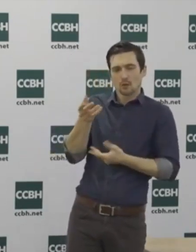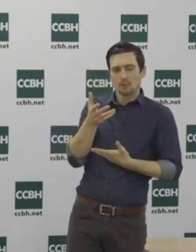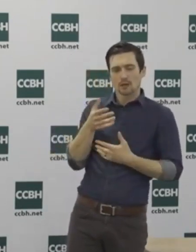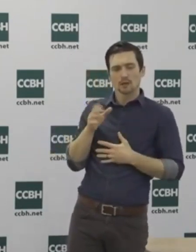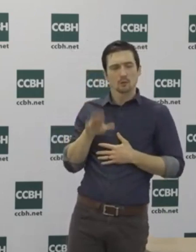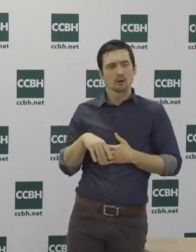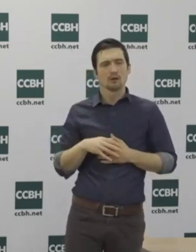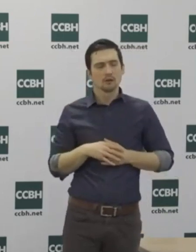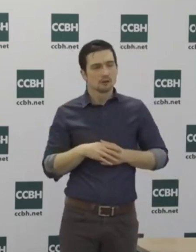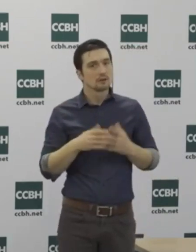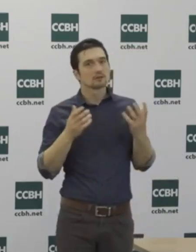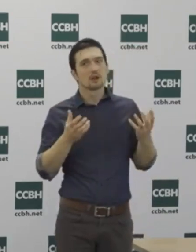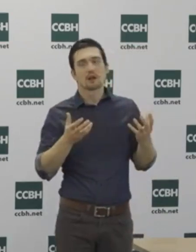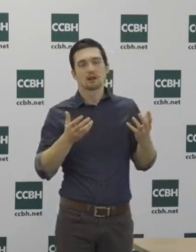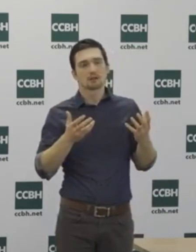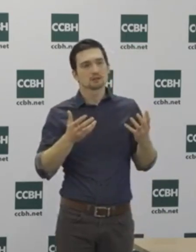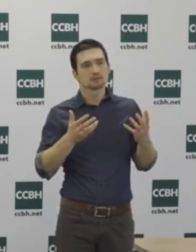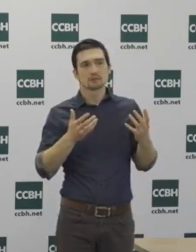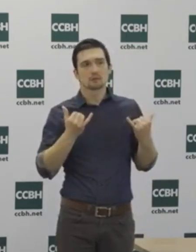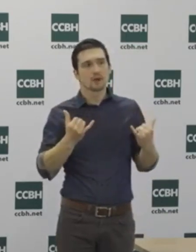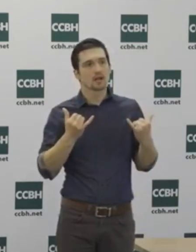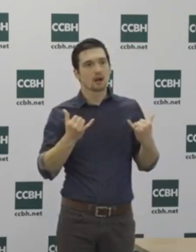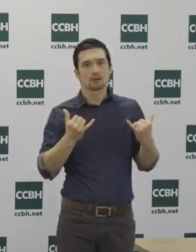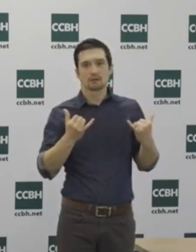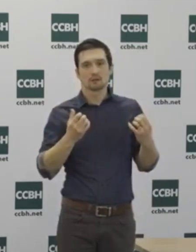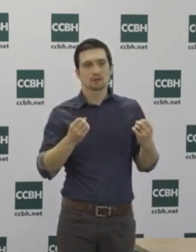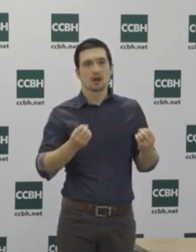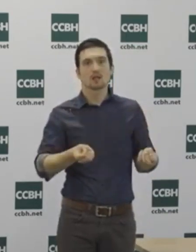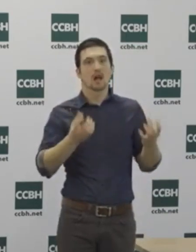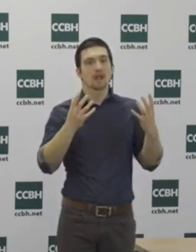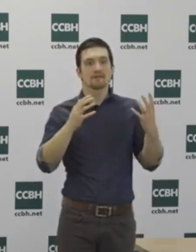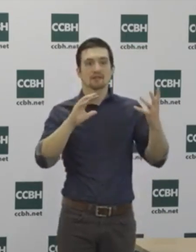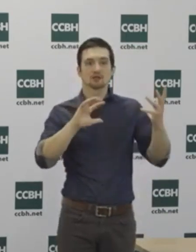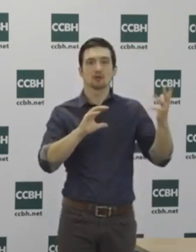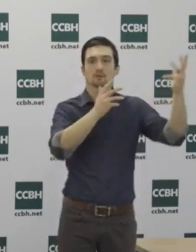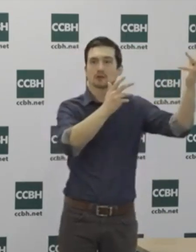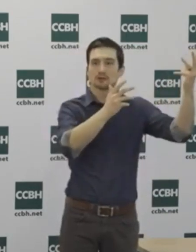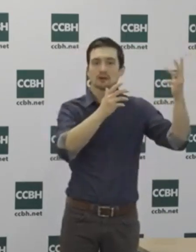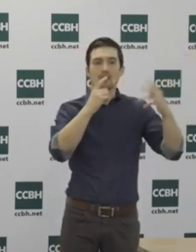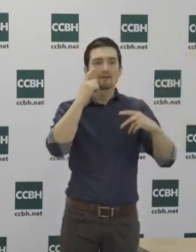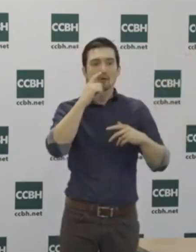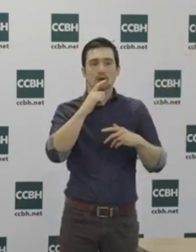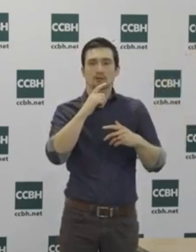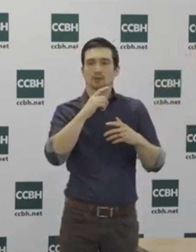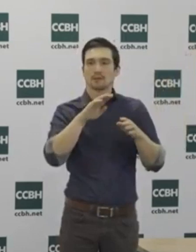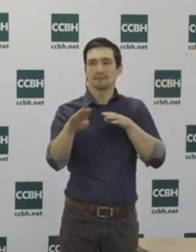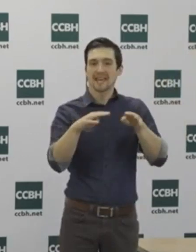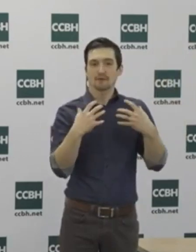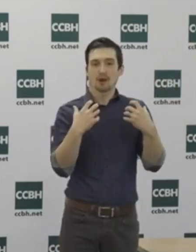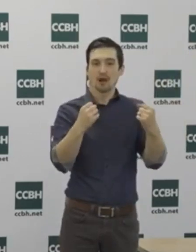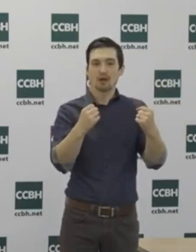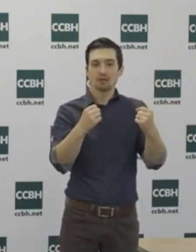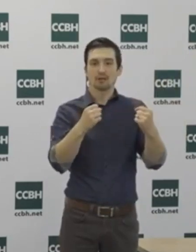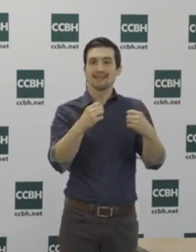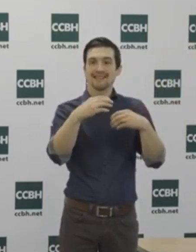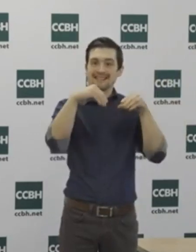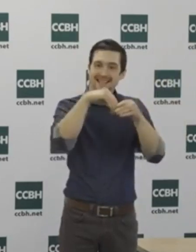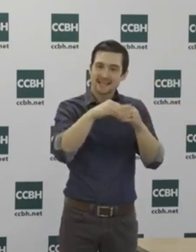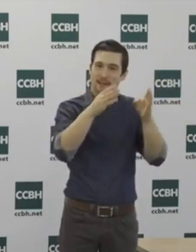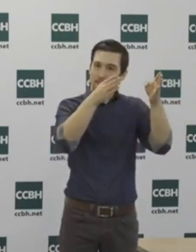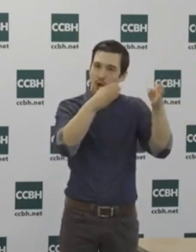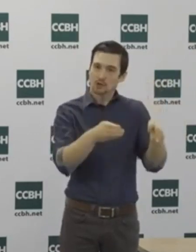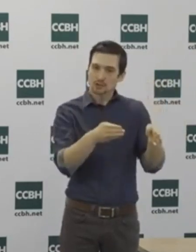disruption in the usual behavioral health services provided in person during this time. And for a lot of children, that means the behavioral